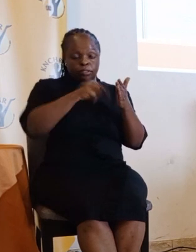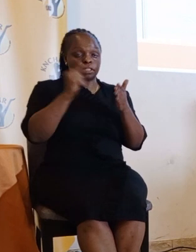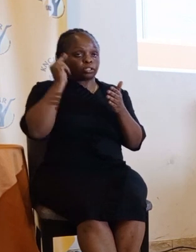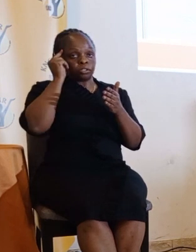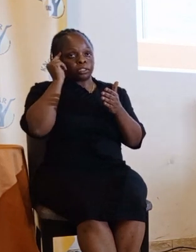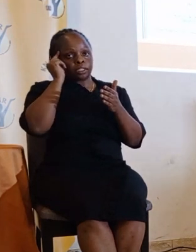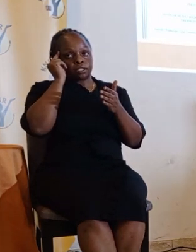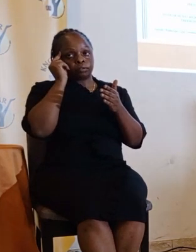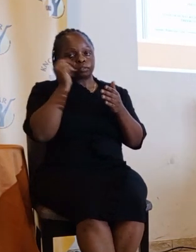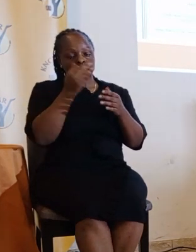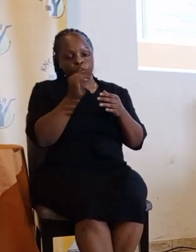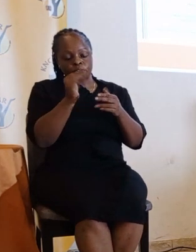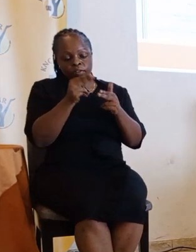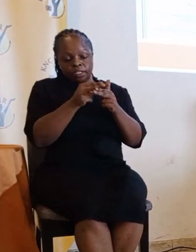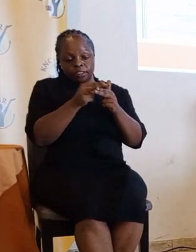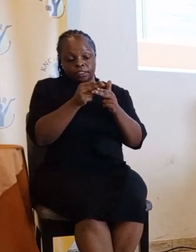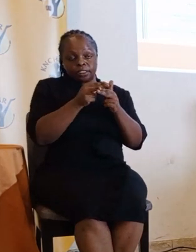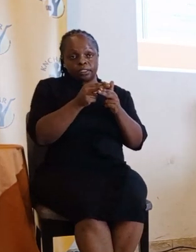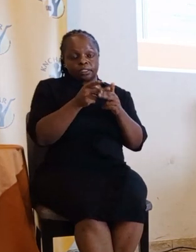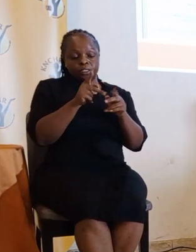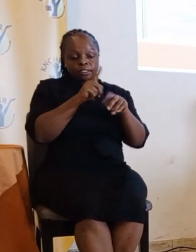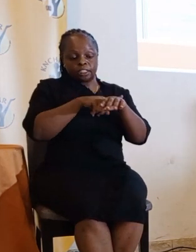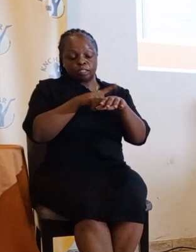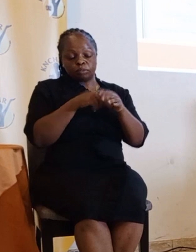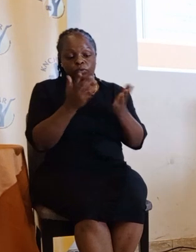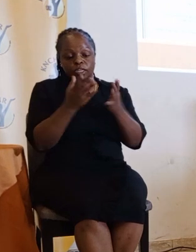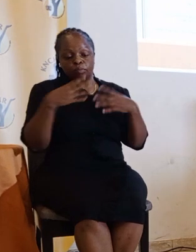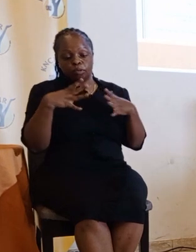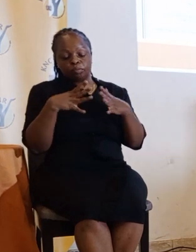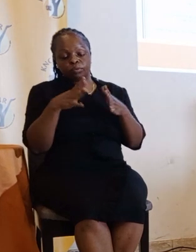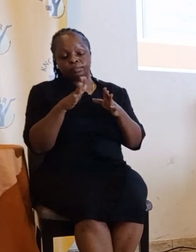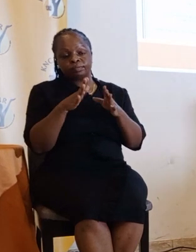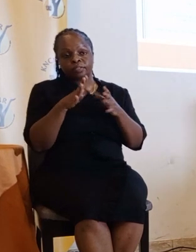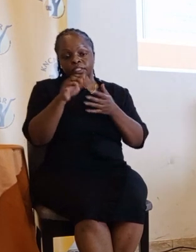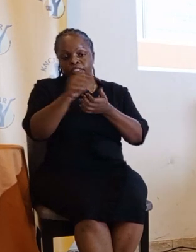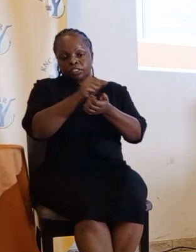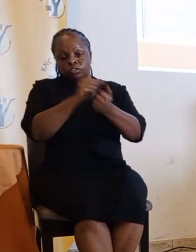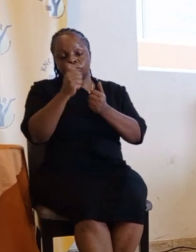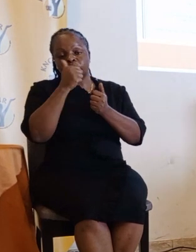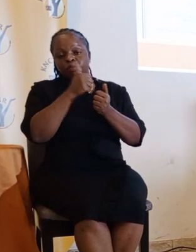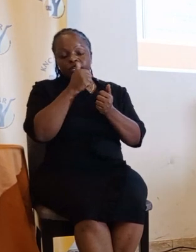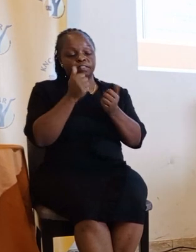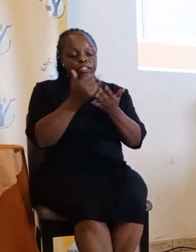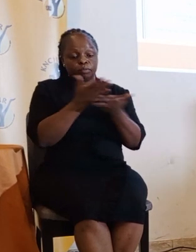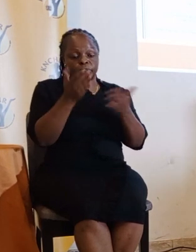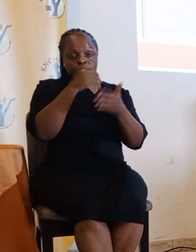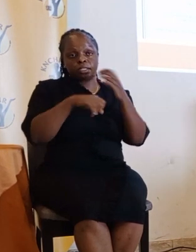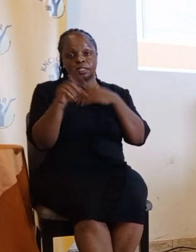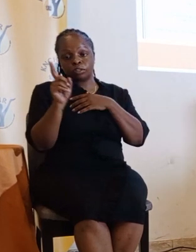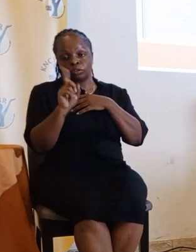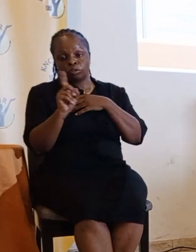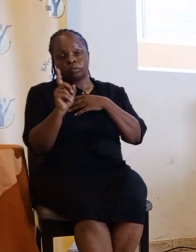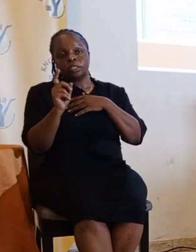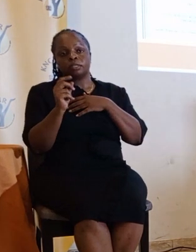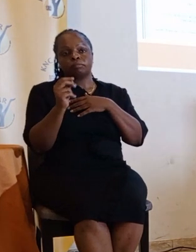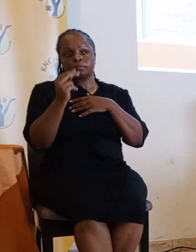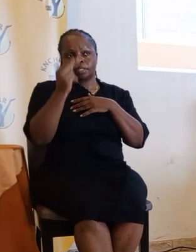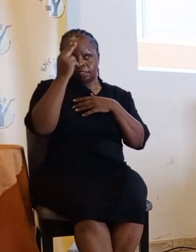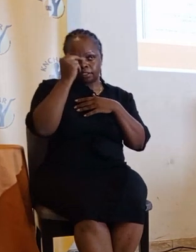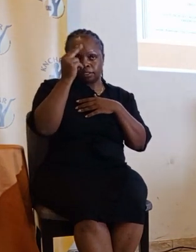concerned over recent trends where people invaded and destroyed private property in Nairobi,